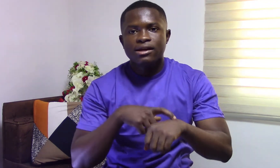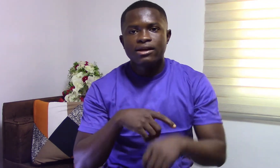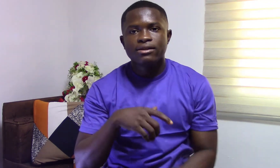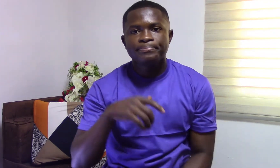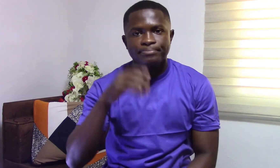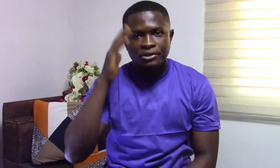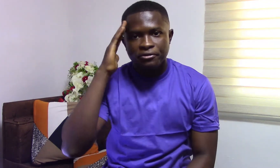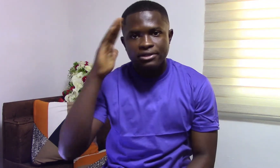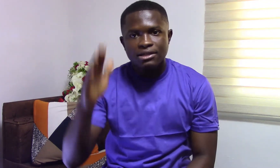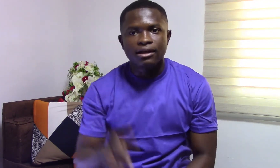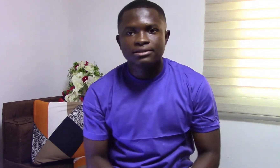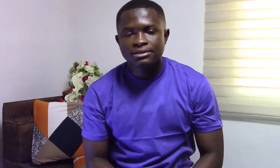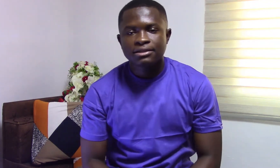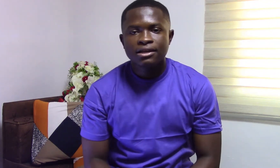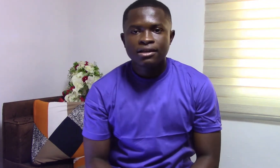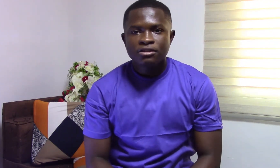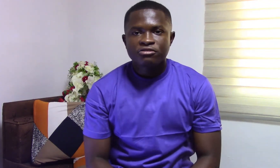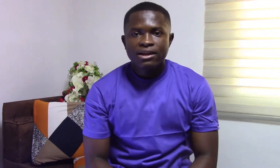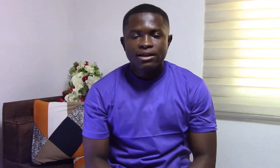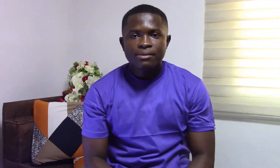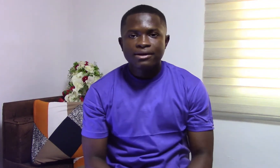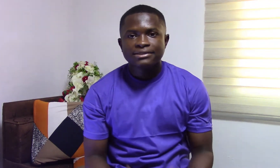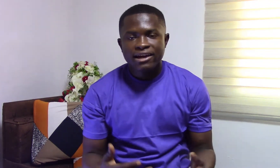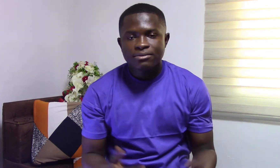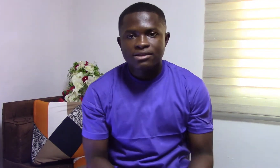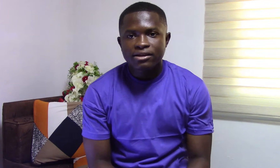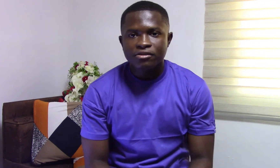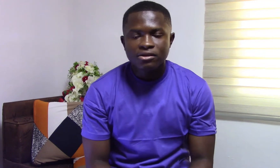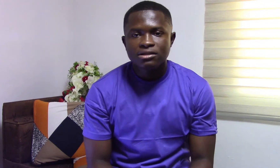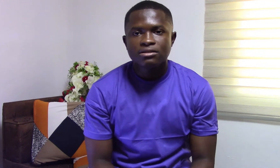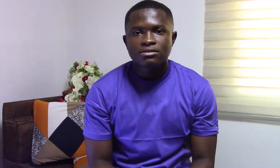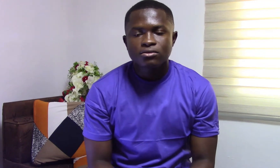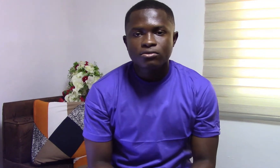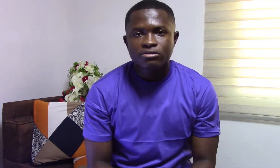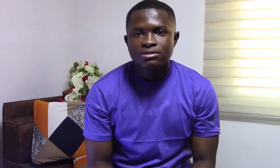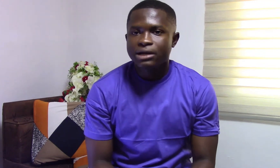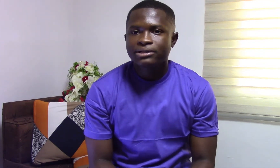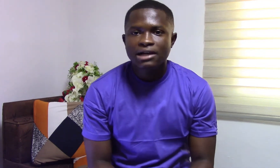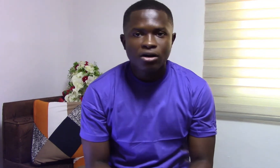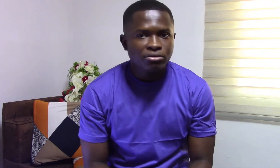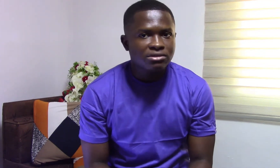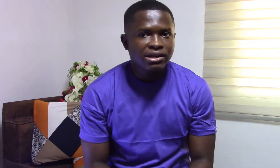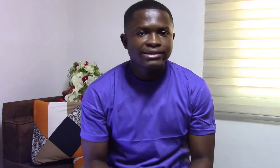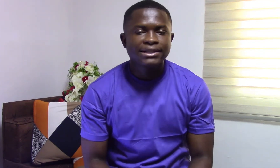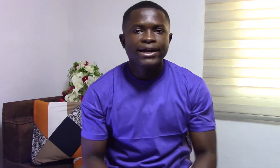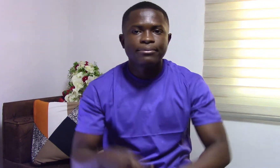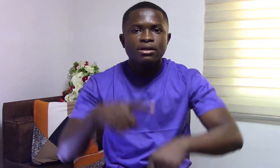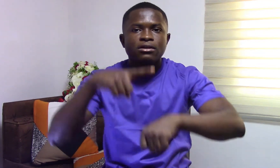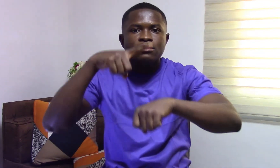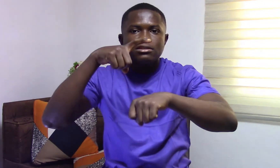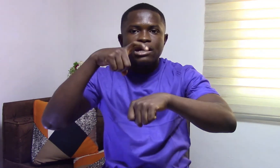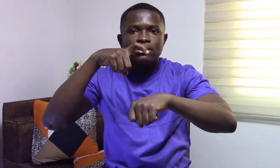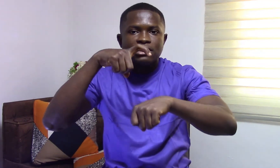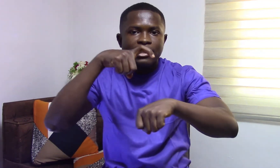then greetings. So we are learning about times and greetings. So we will start with how we will sign time. This is how we sign